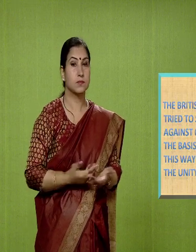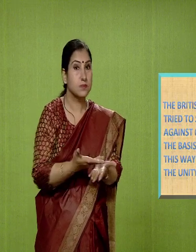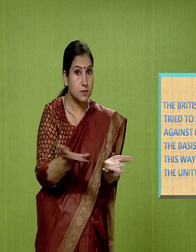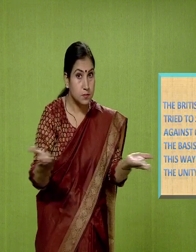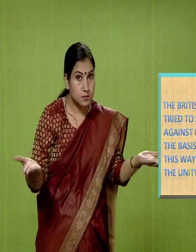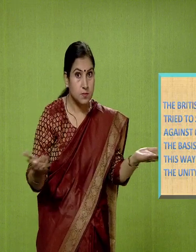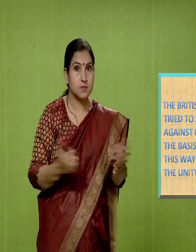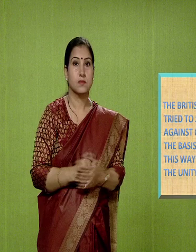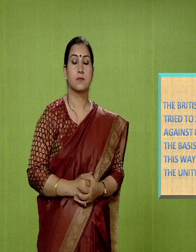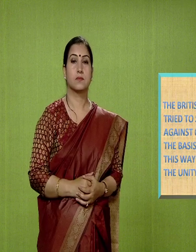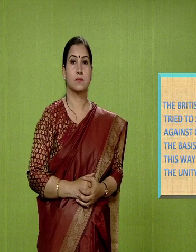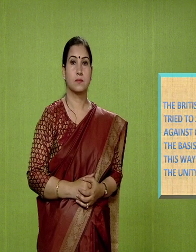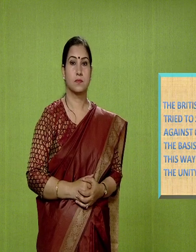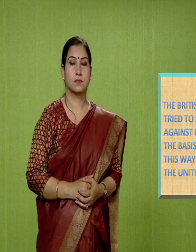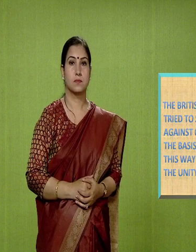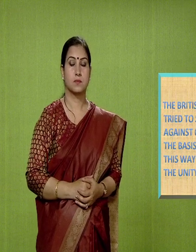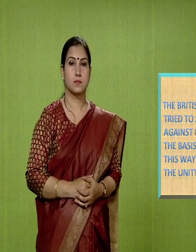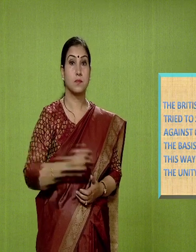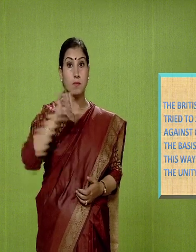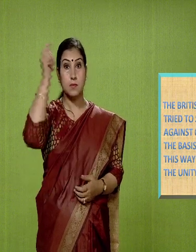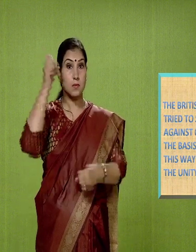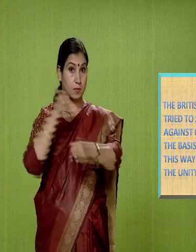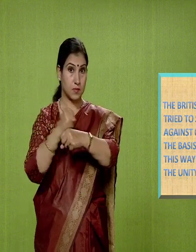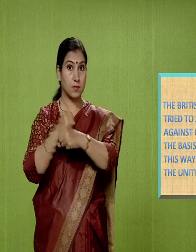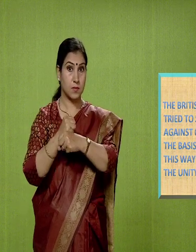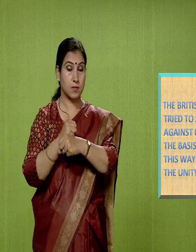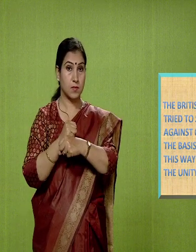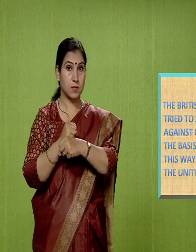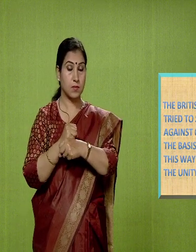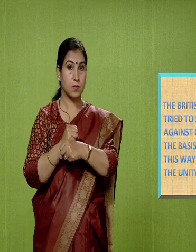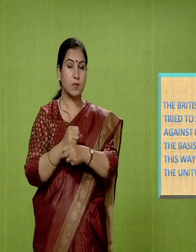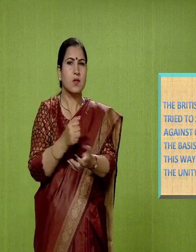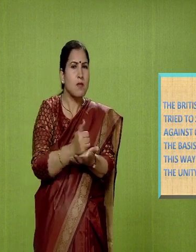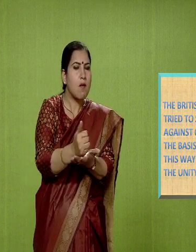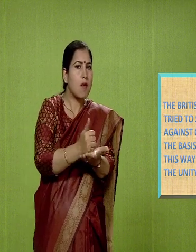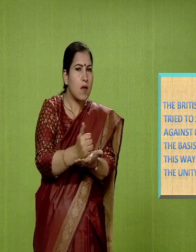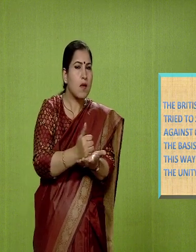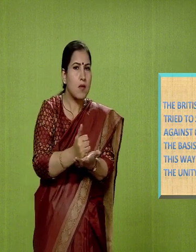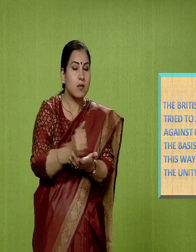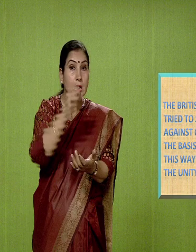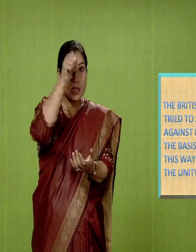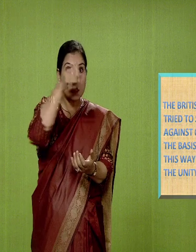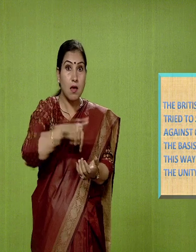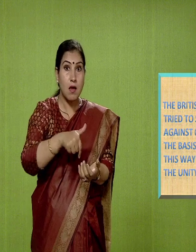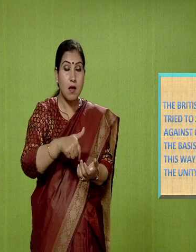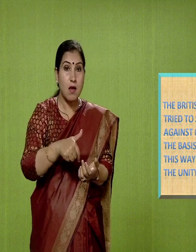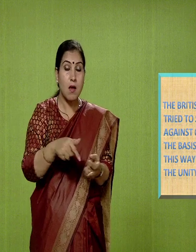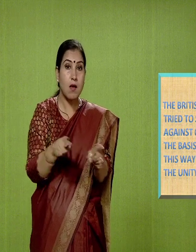Learners, the British government tried to set Indians against